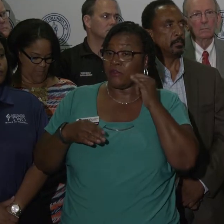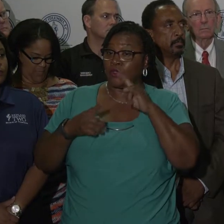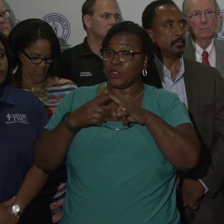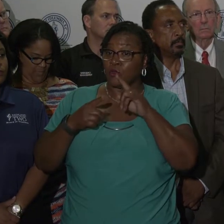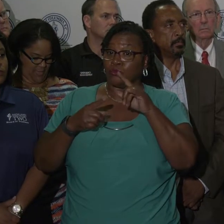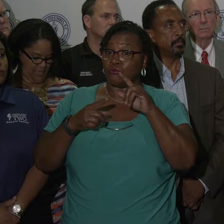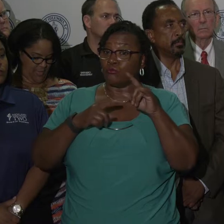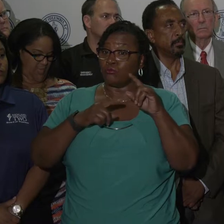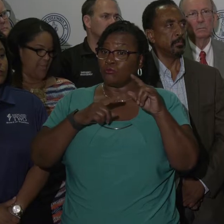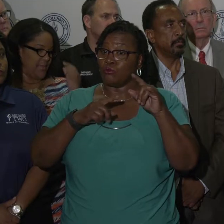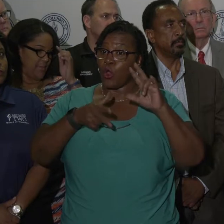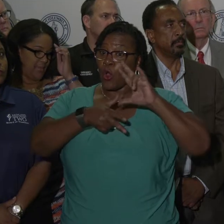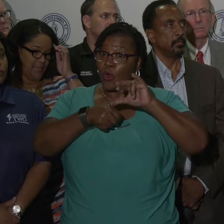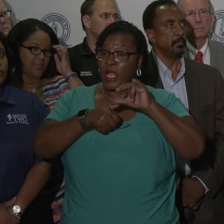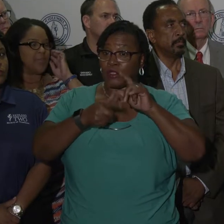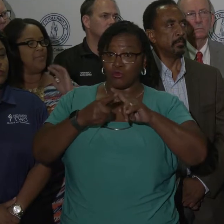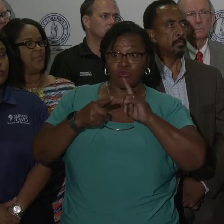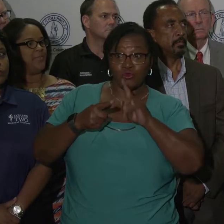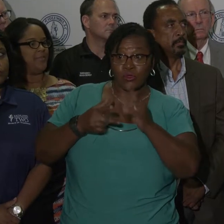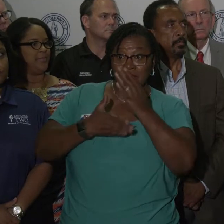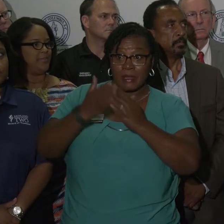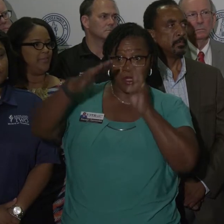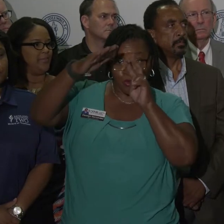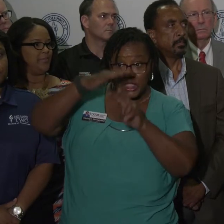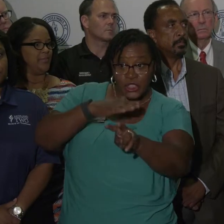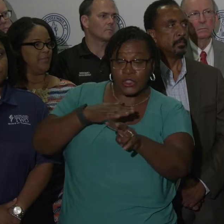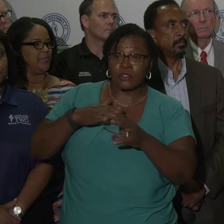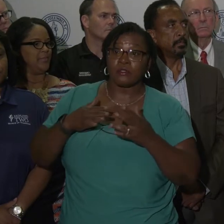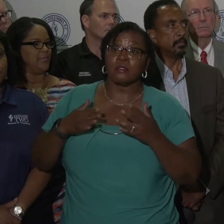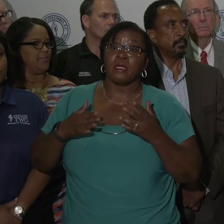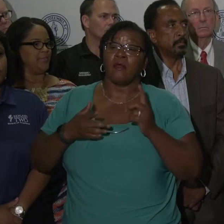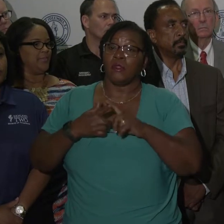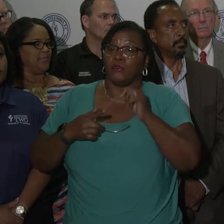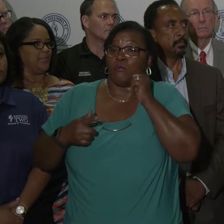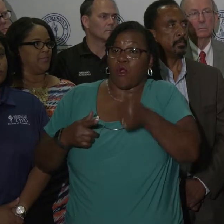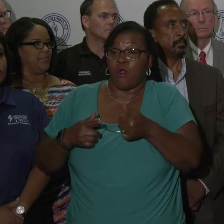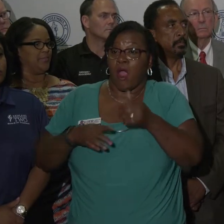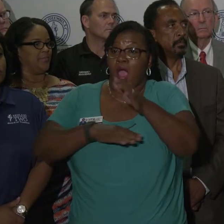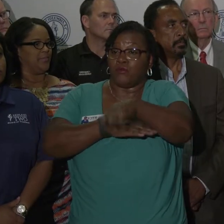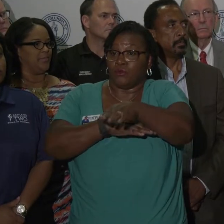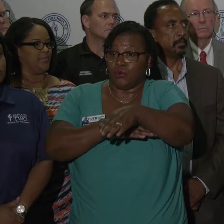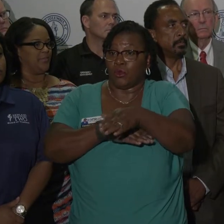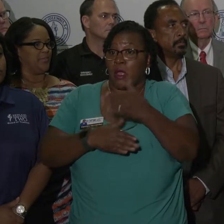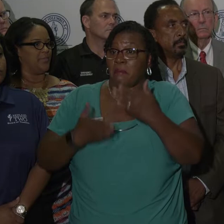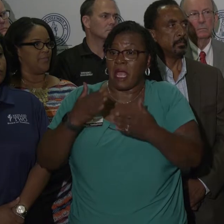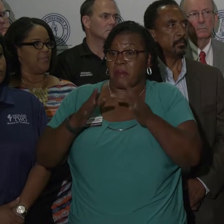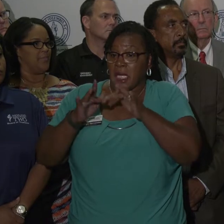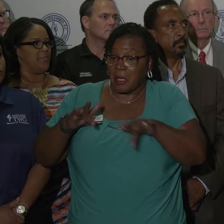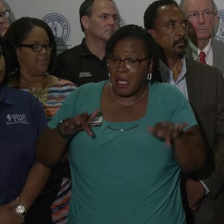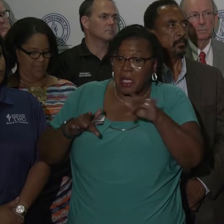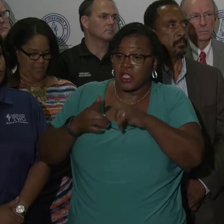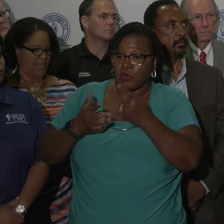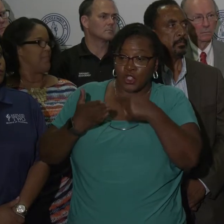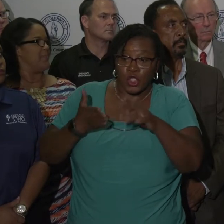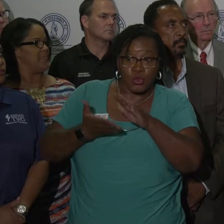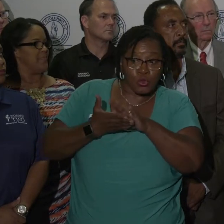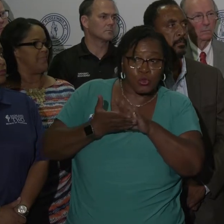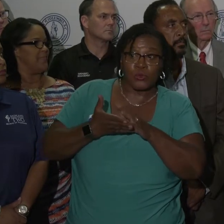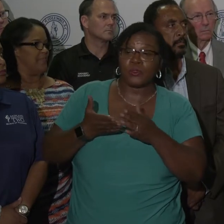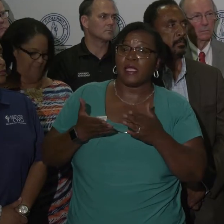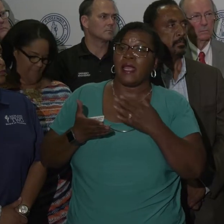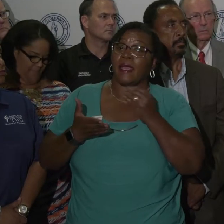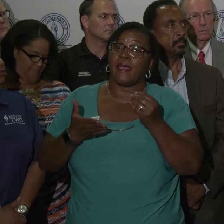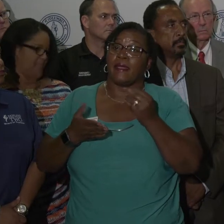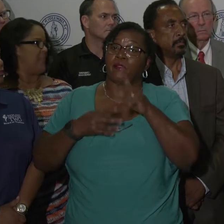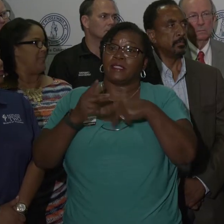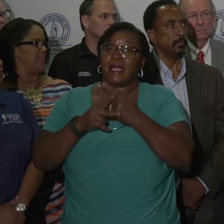storm holds true to some of the predictions, tomorrow afternoon might be cleared. We'll check schools and